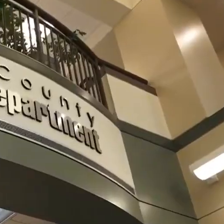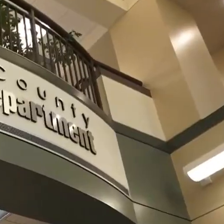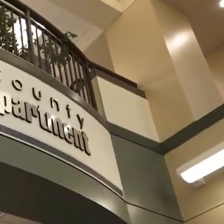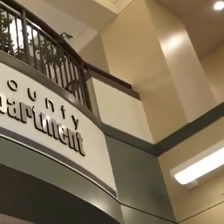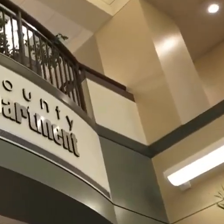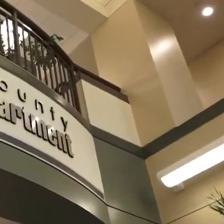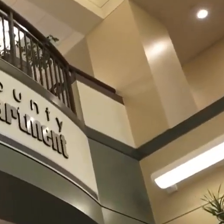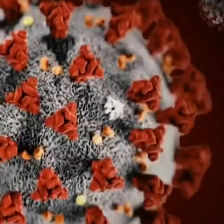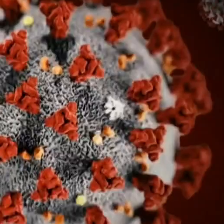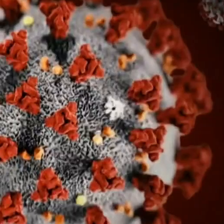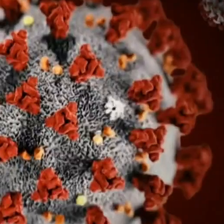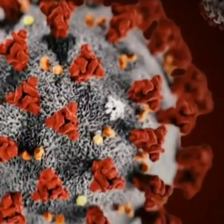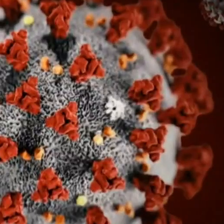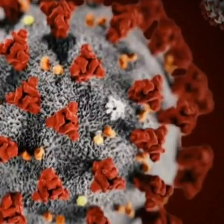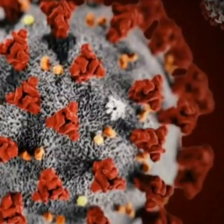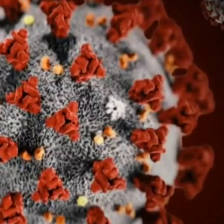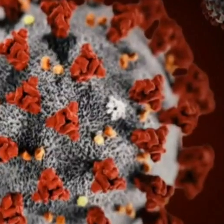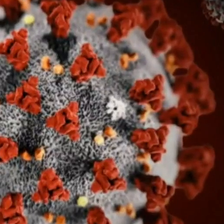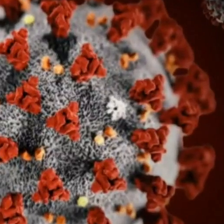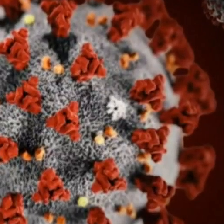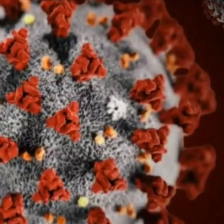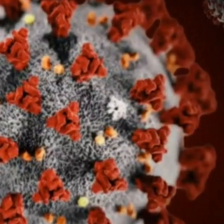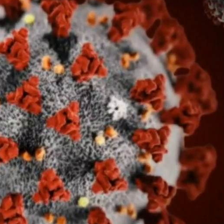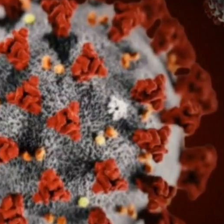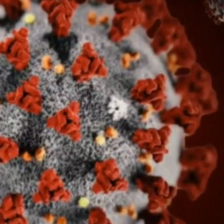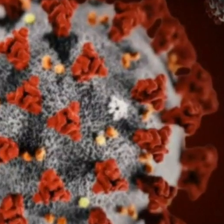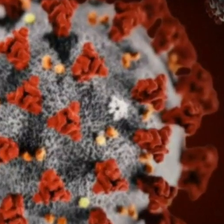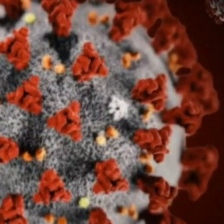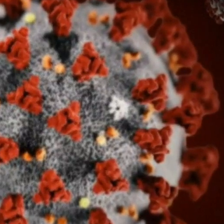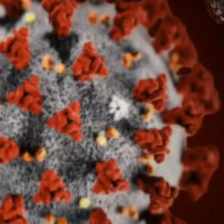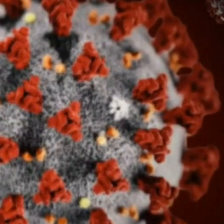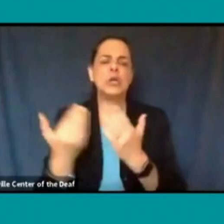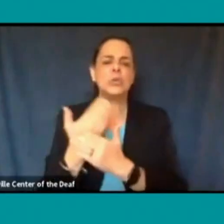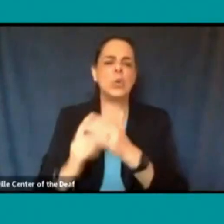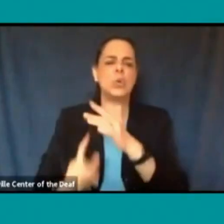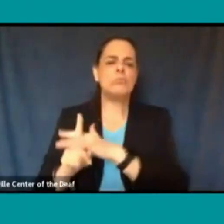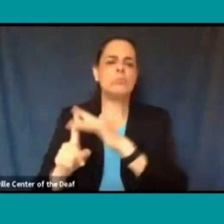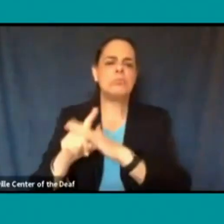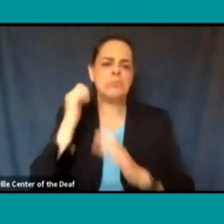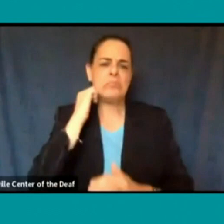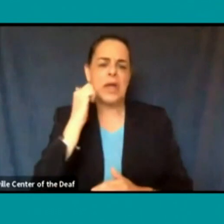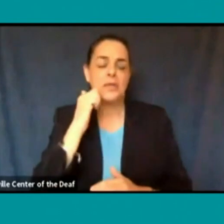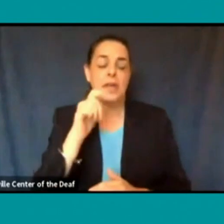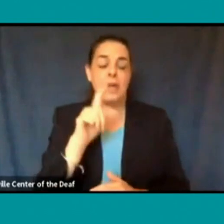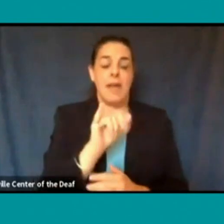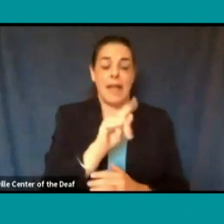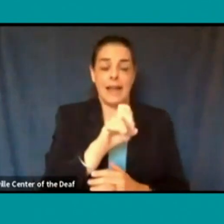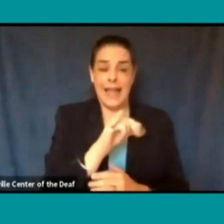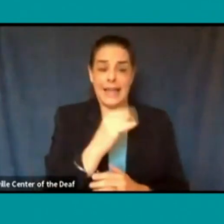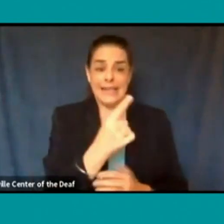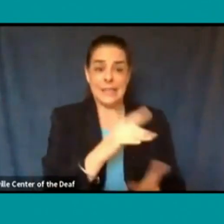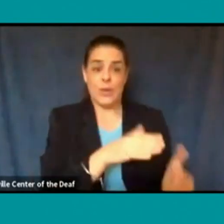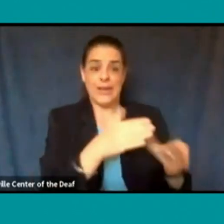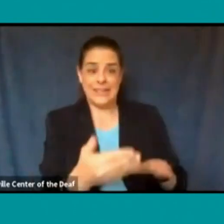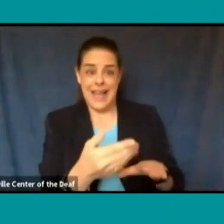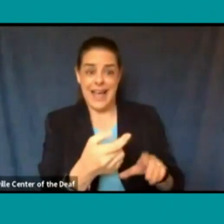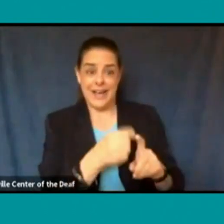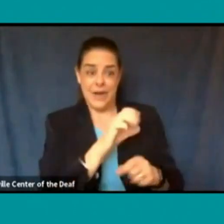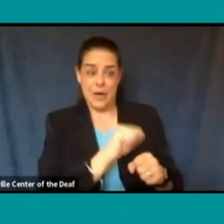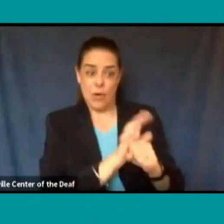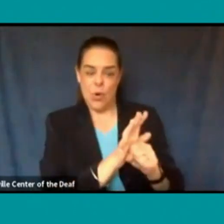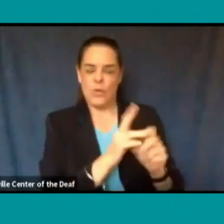one in 100 odds of dying of COVID-19 is way too big. The likelihood of somebody dying from COVID-19 is very, very low.